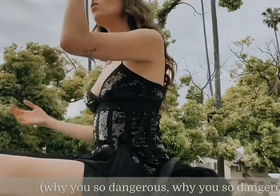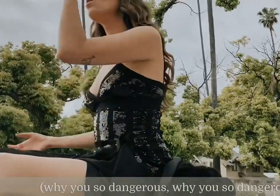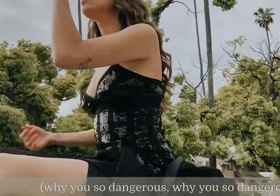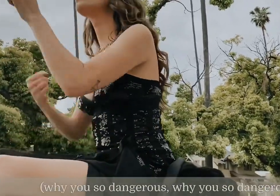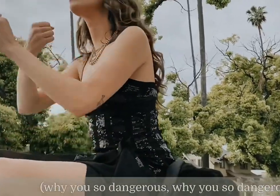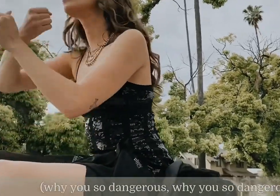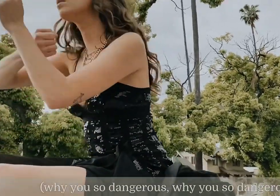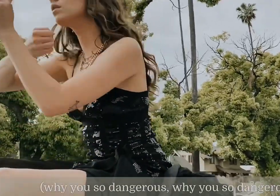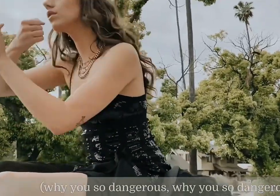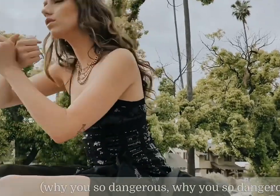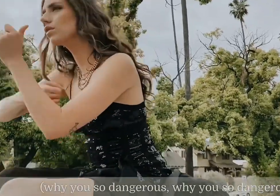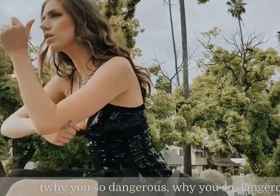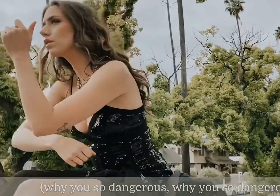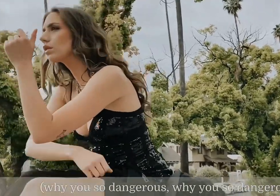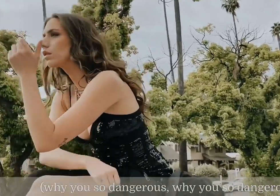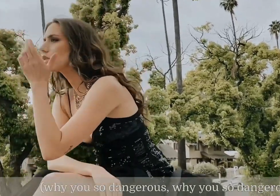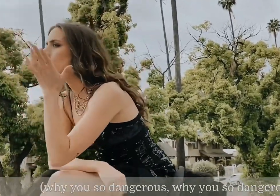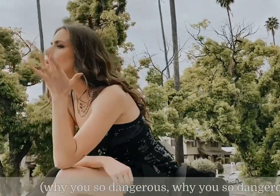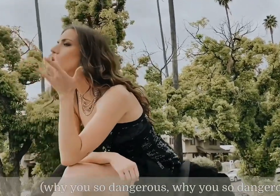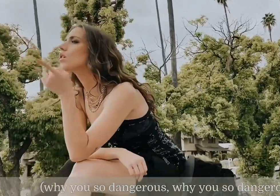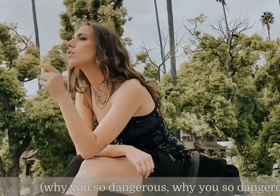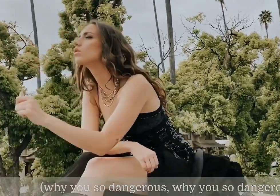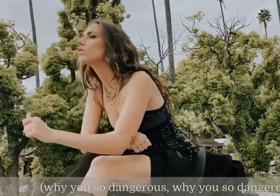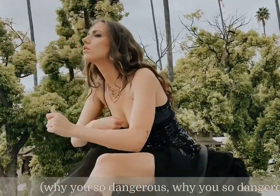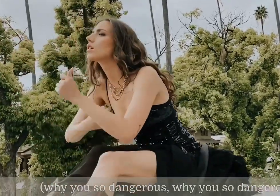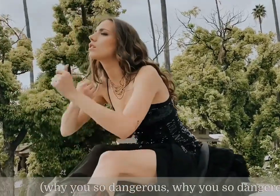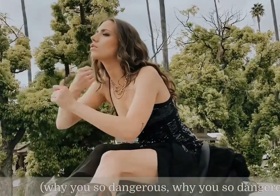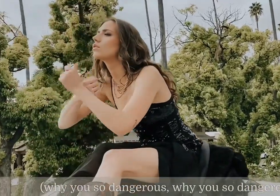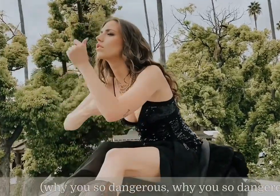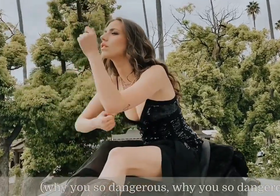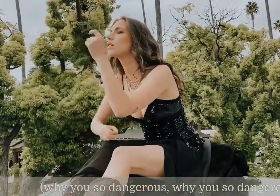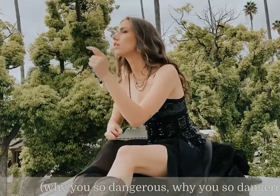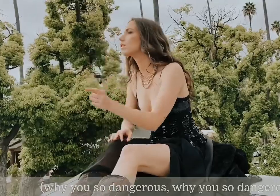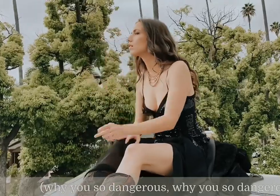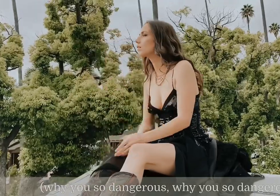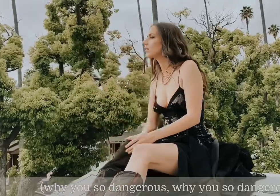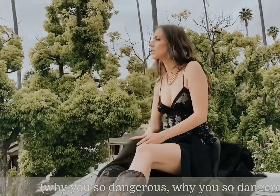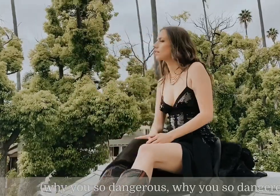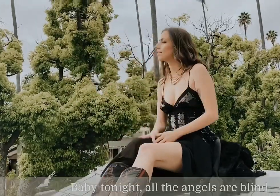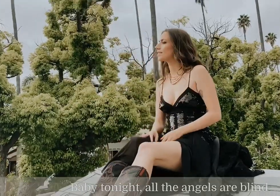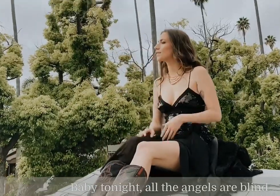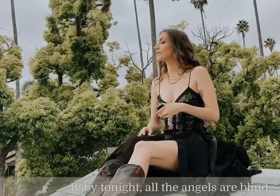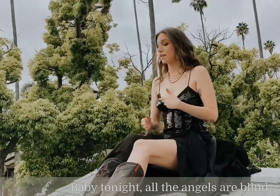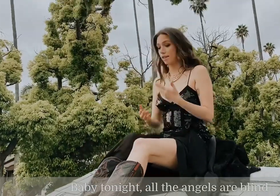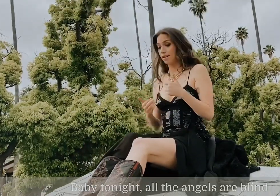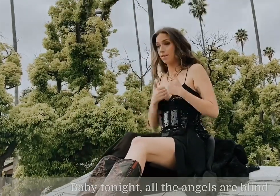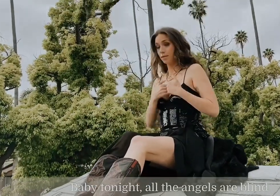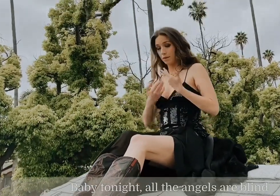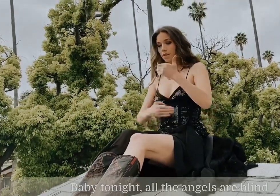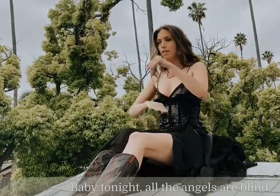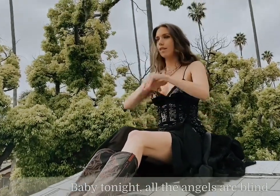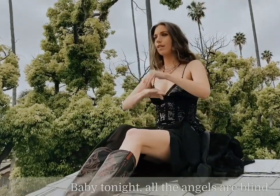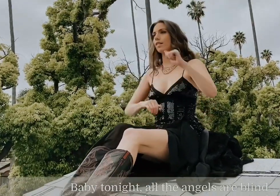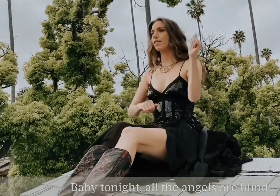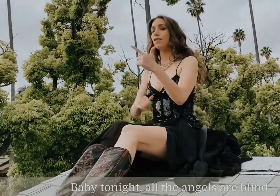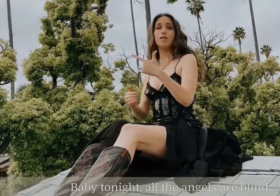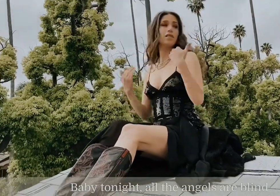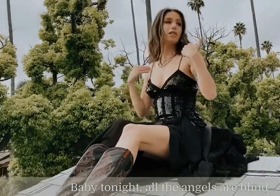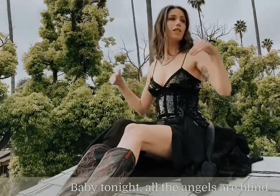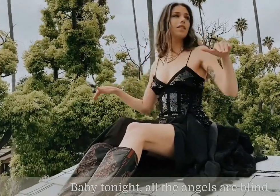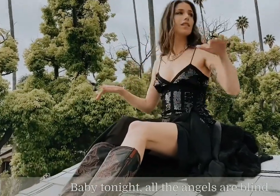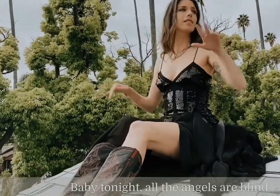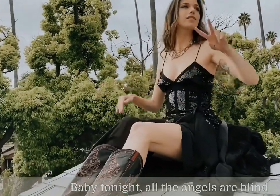dangerous thing Oh, oh, baby the night